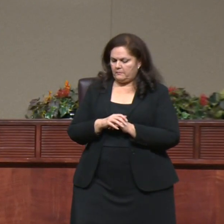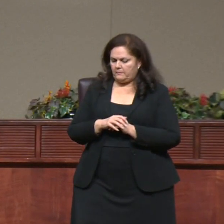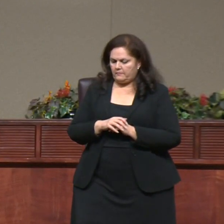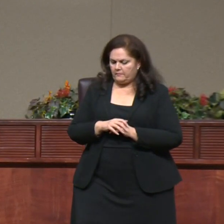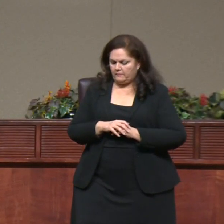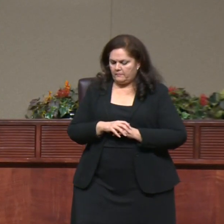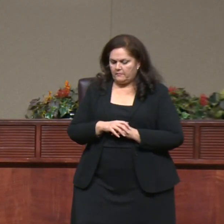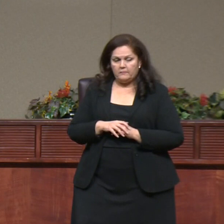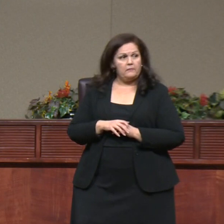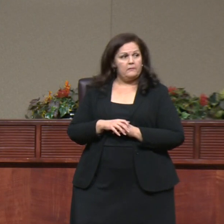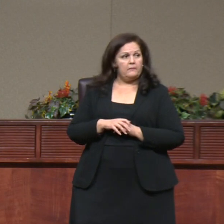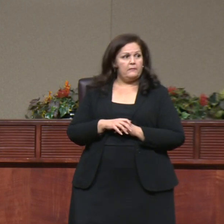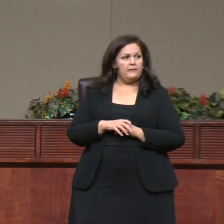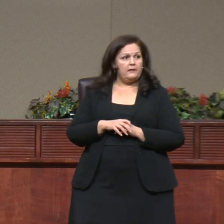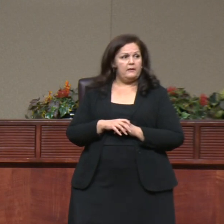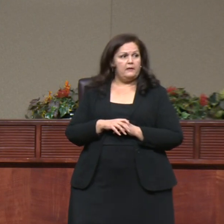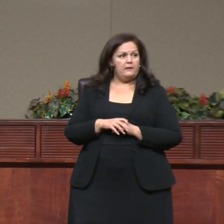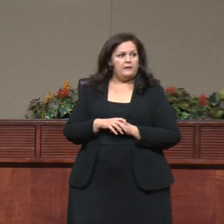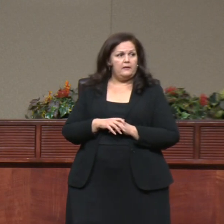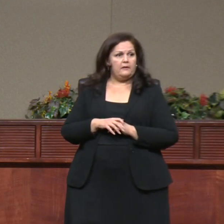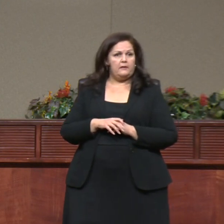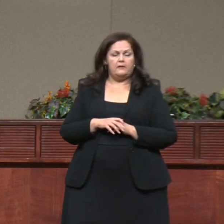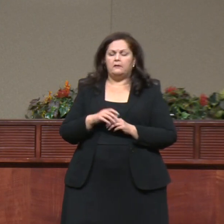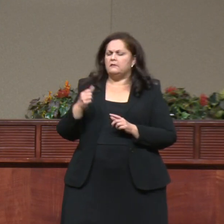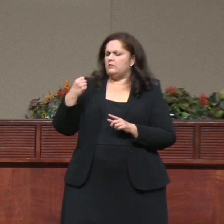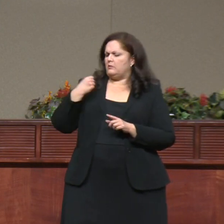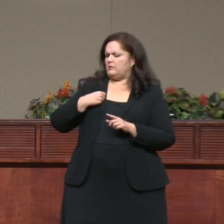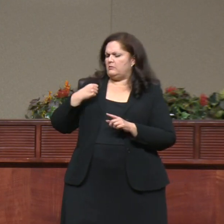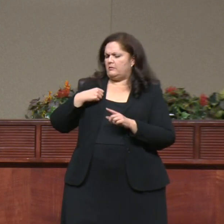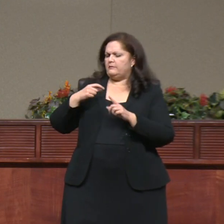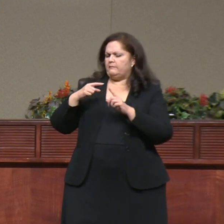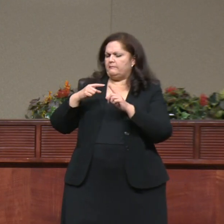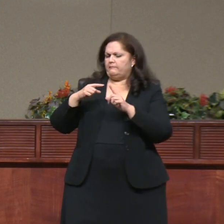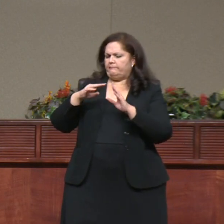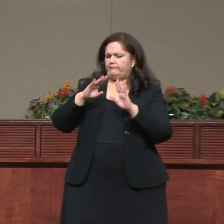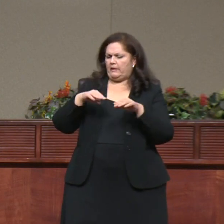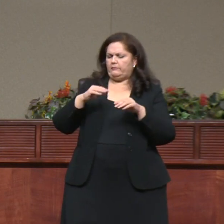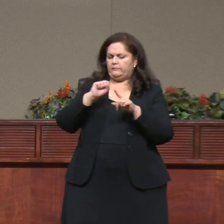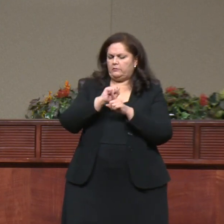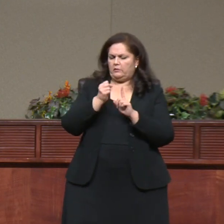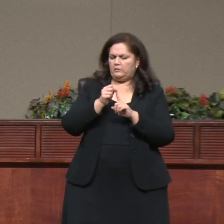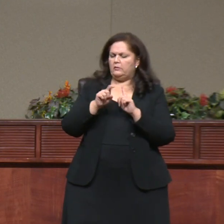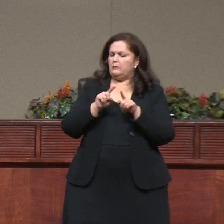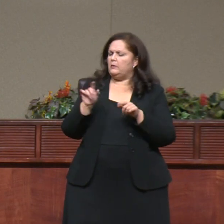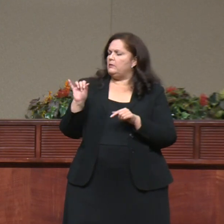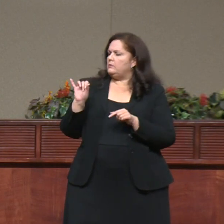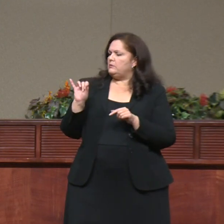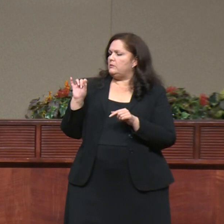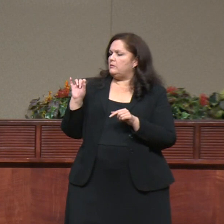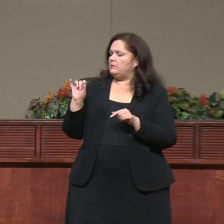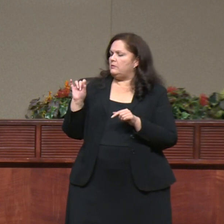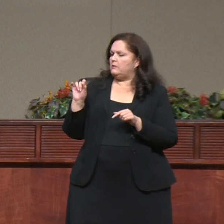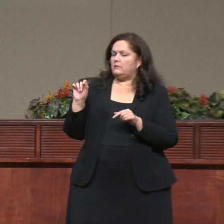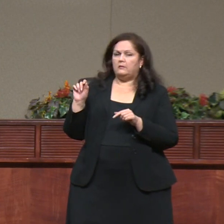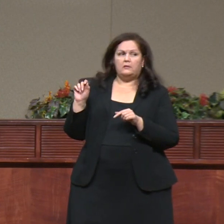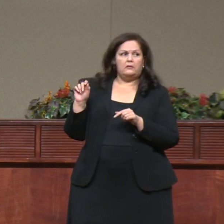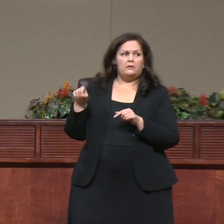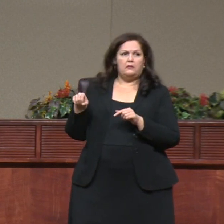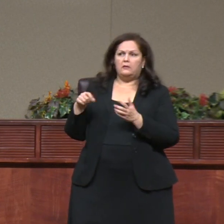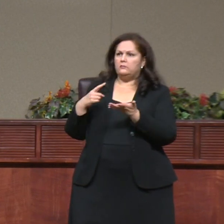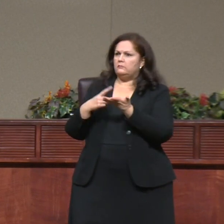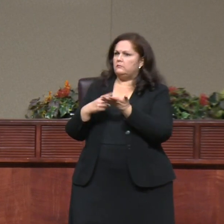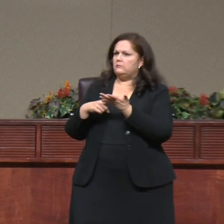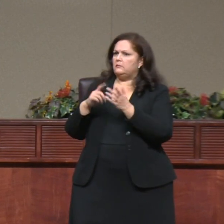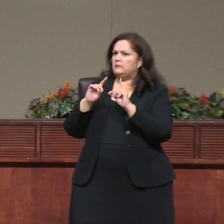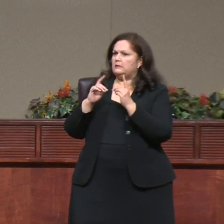I'm guessing, this sorority situation, Dr. Pino, could you address anything the department